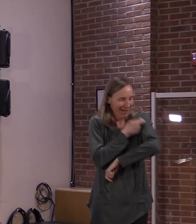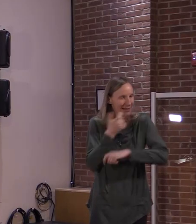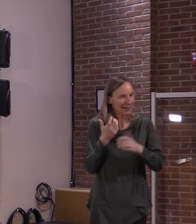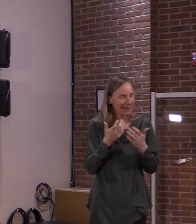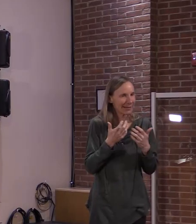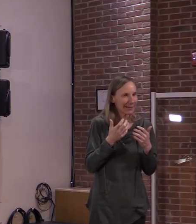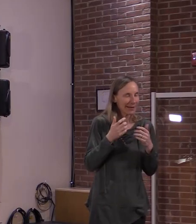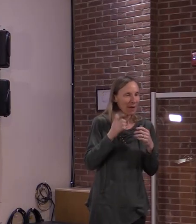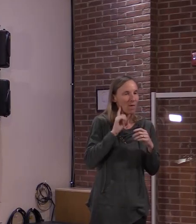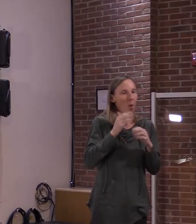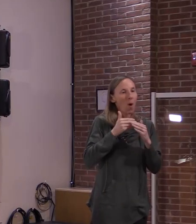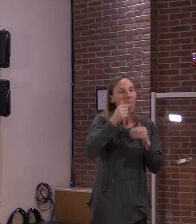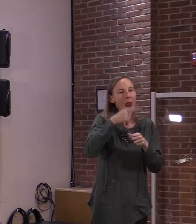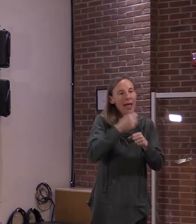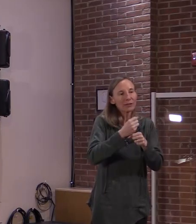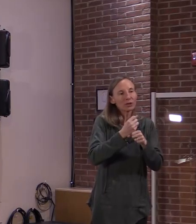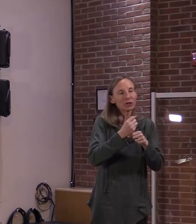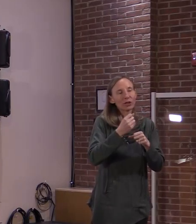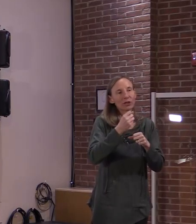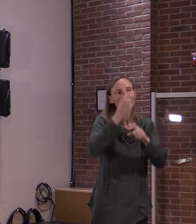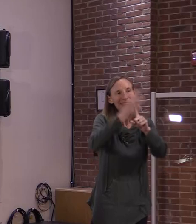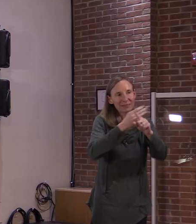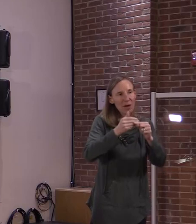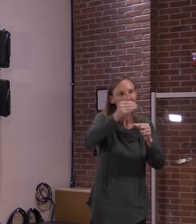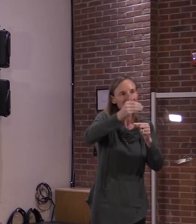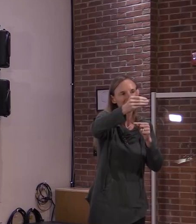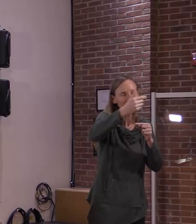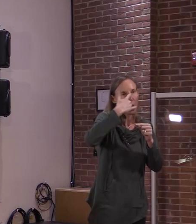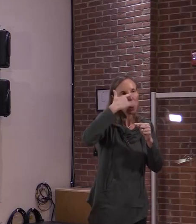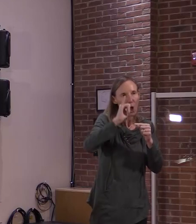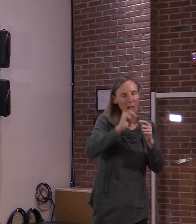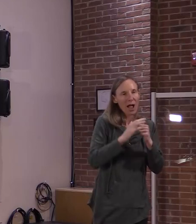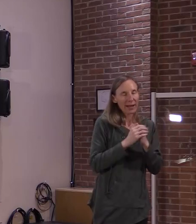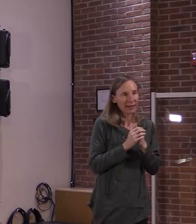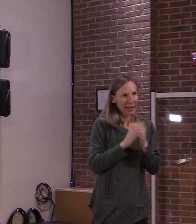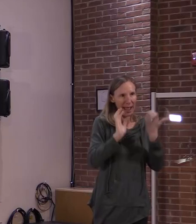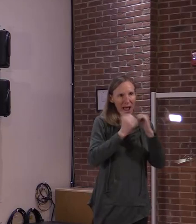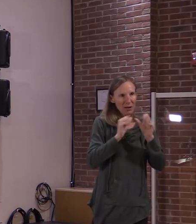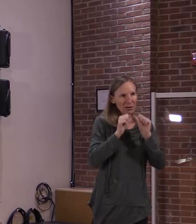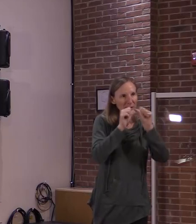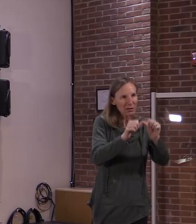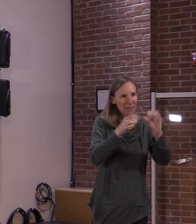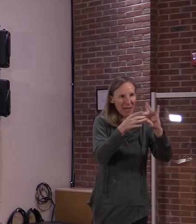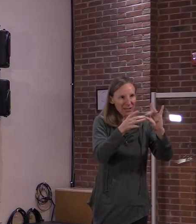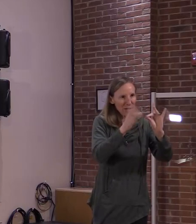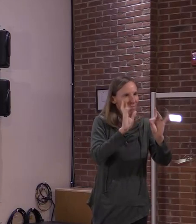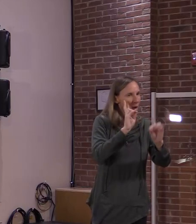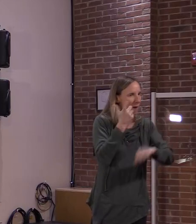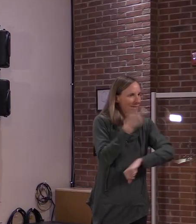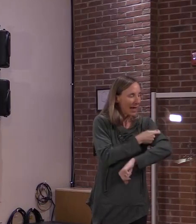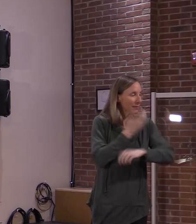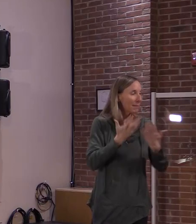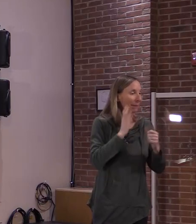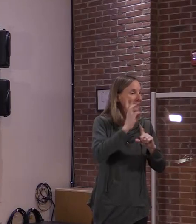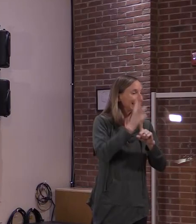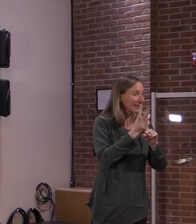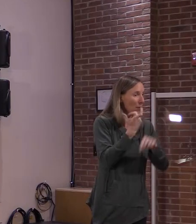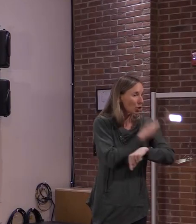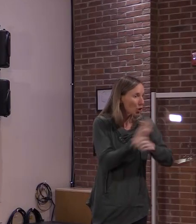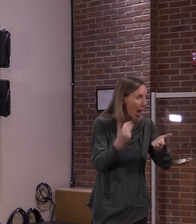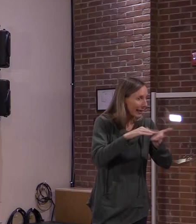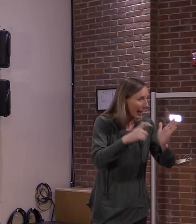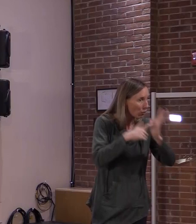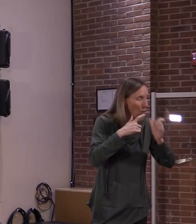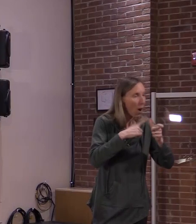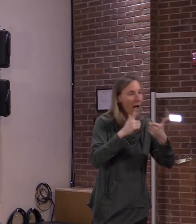down the line. So have you started working on how to continue the messaging about vaccinations, you know, maybe for 6 months or a year down the line? Like, will the